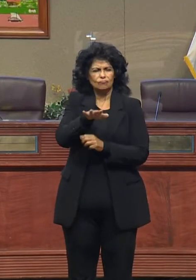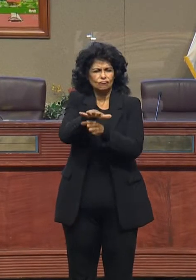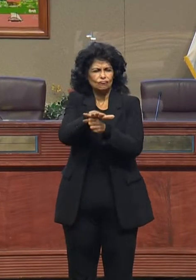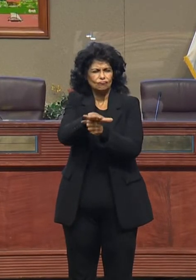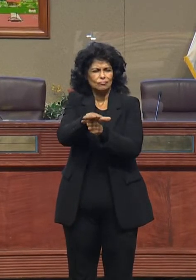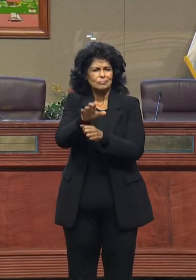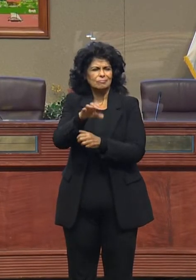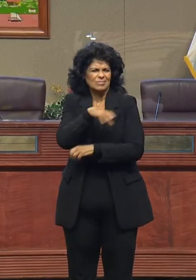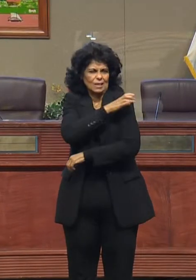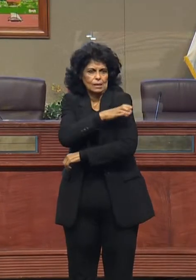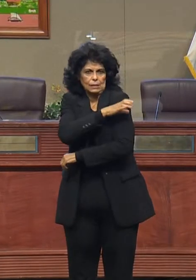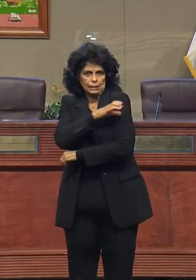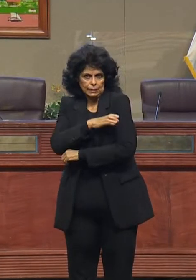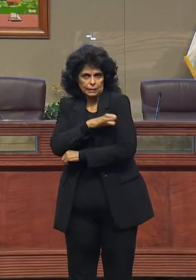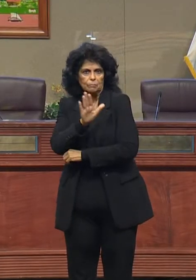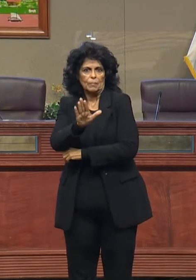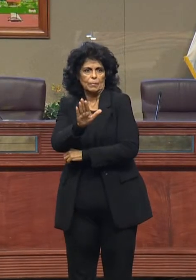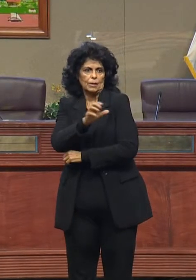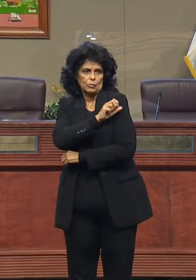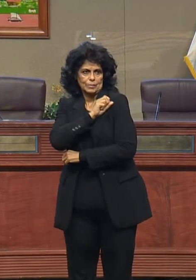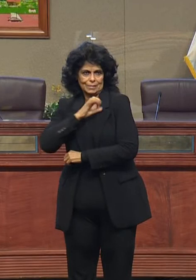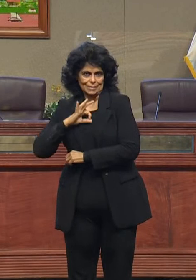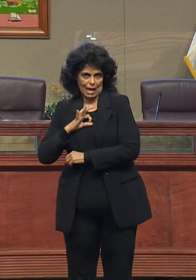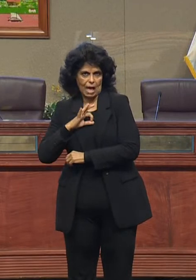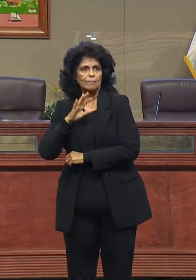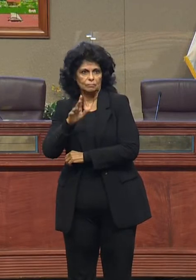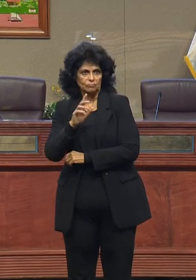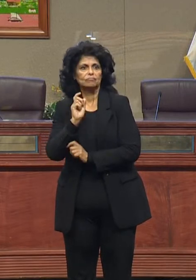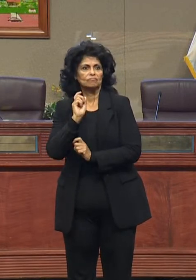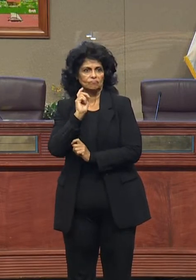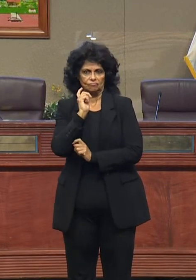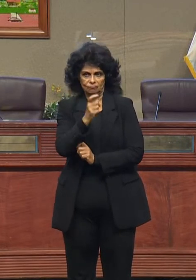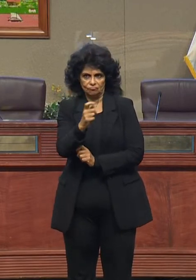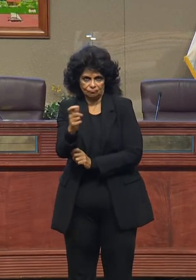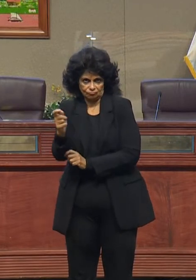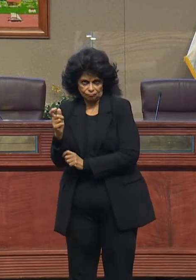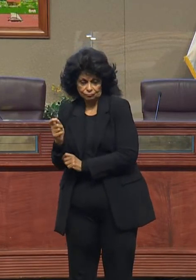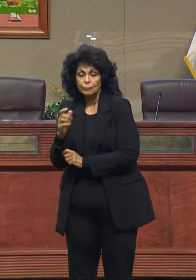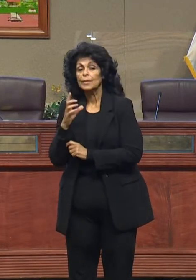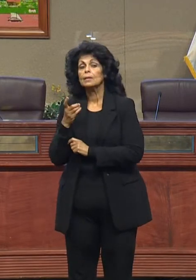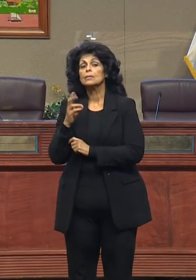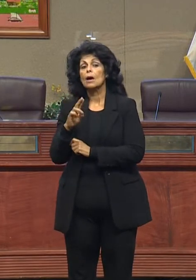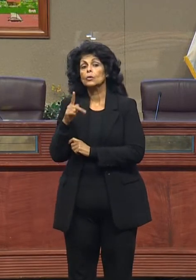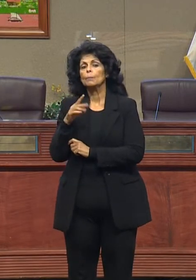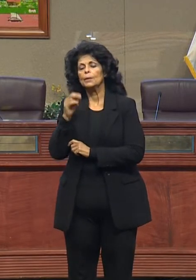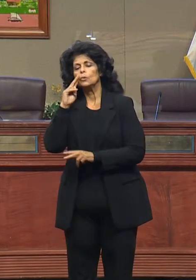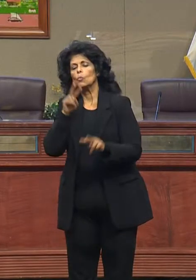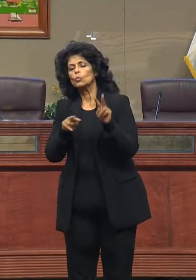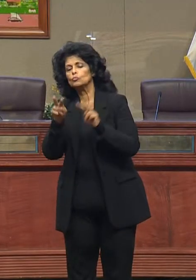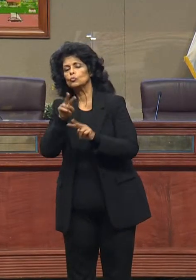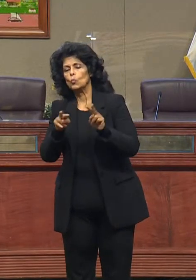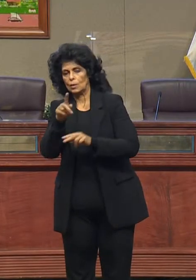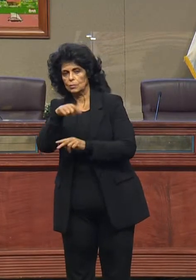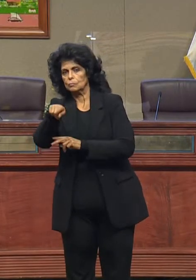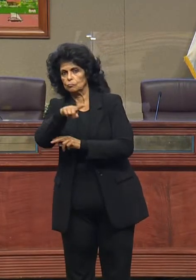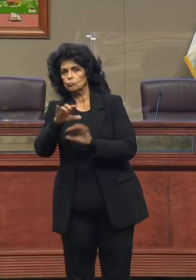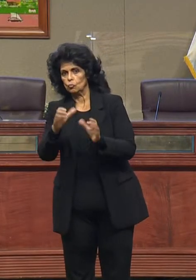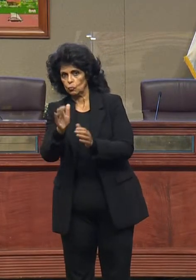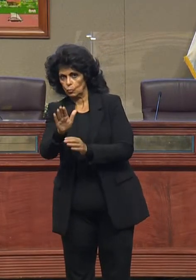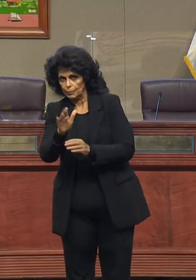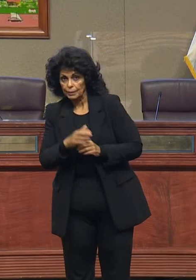to do the vaccines, and Dr. Pino will be monitoring the activities as they move forward.